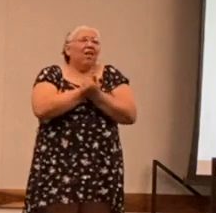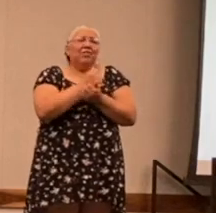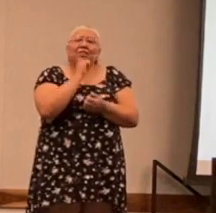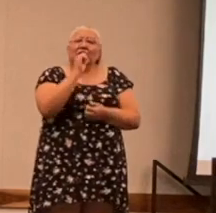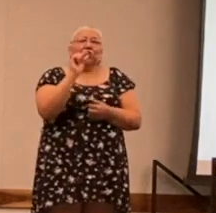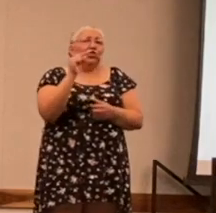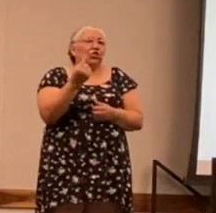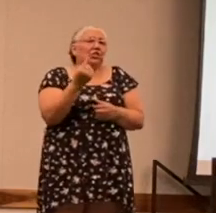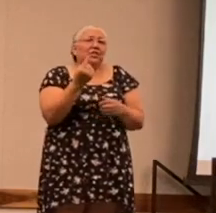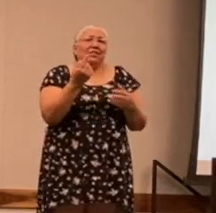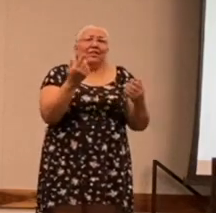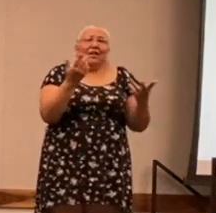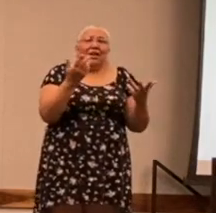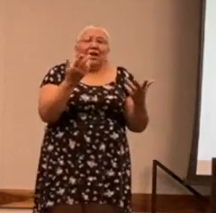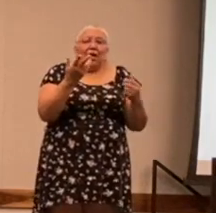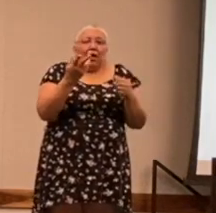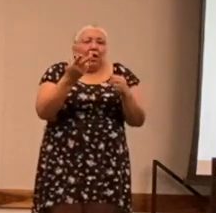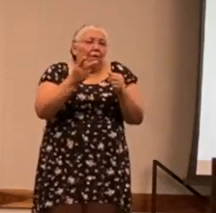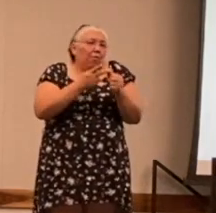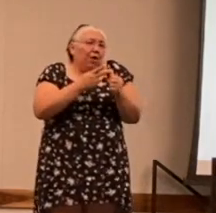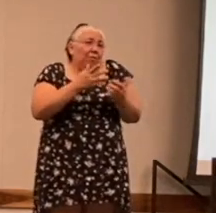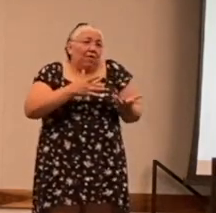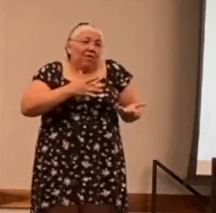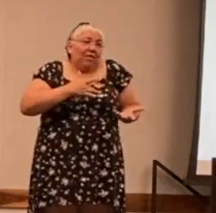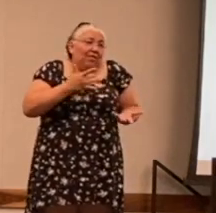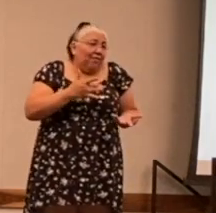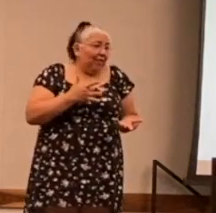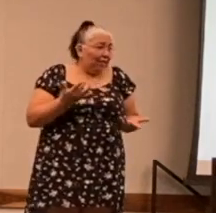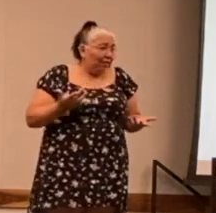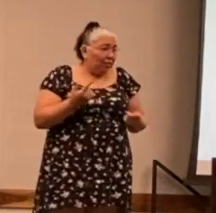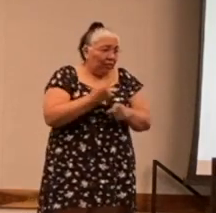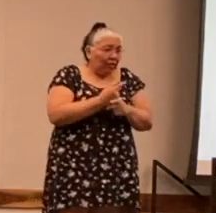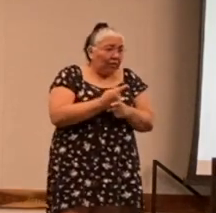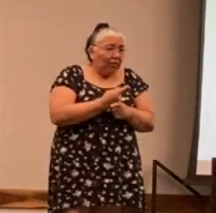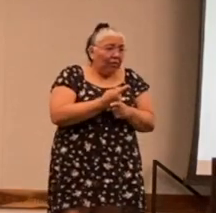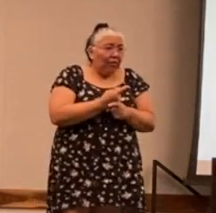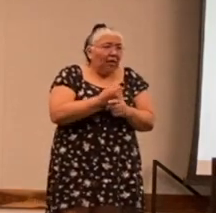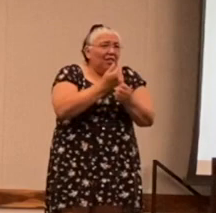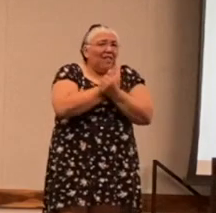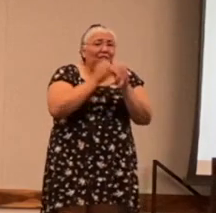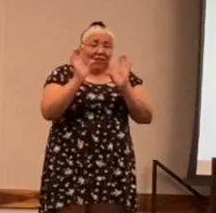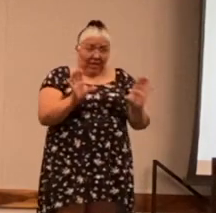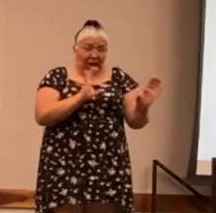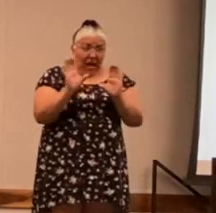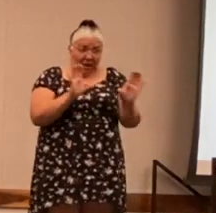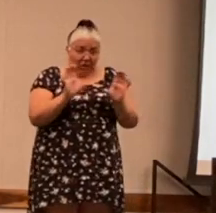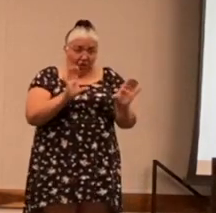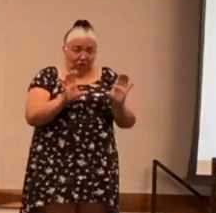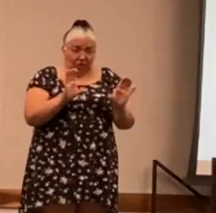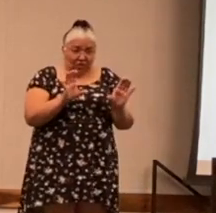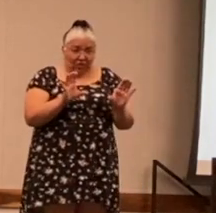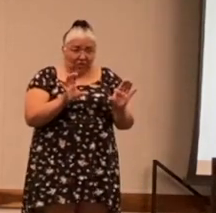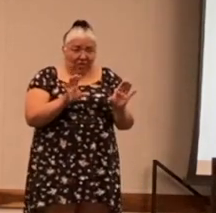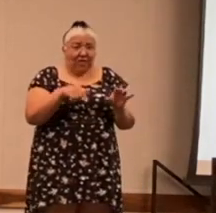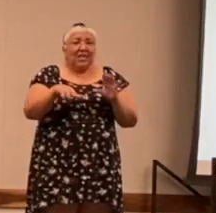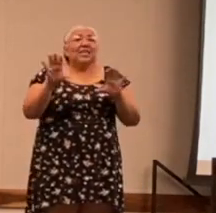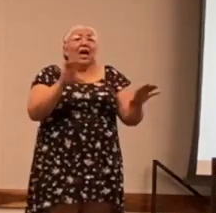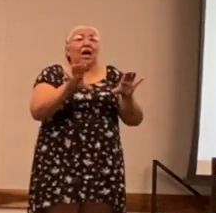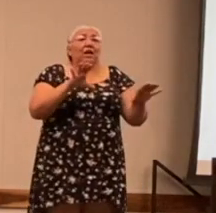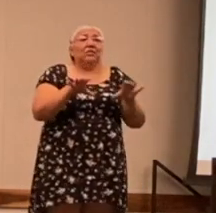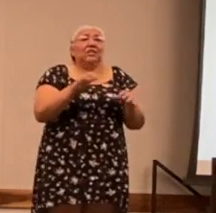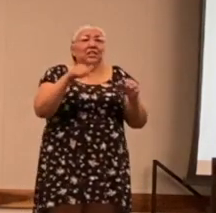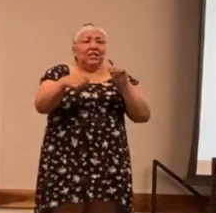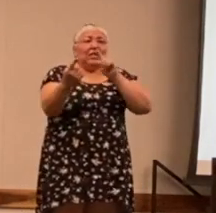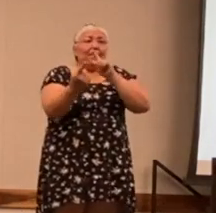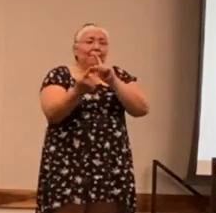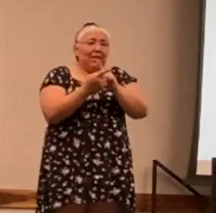just it's not primarily a feeling, right? Love is an action. It is an action word. It is meeting